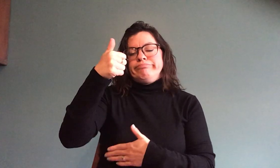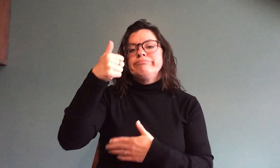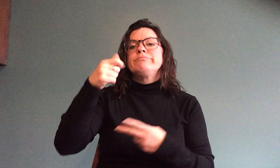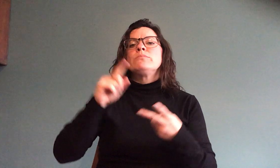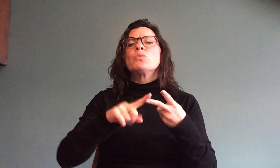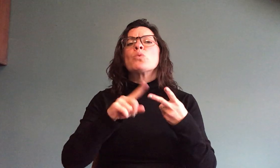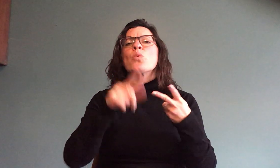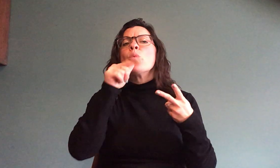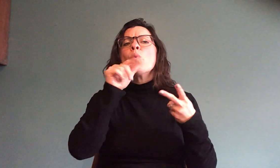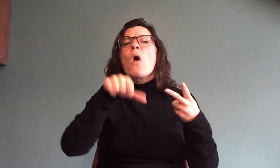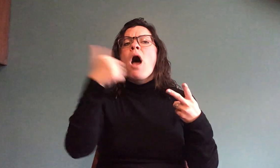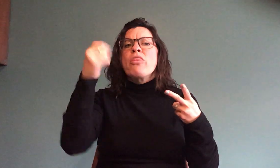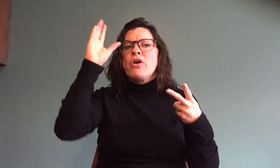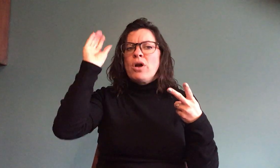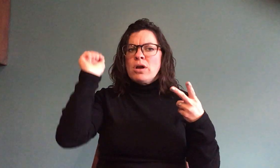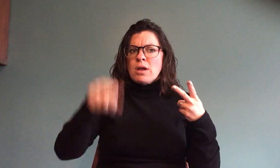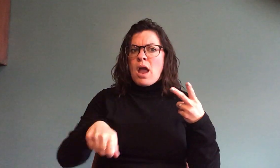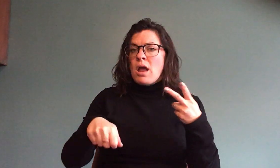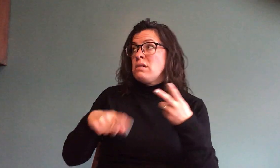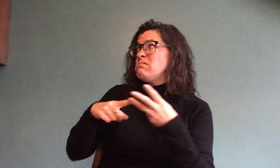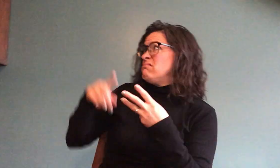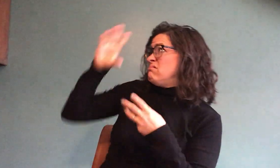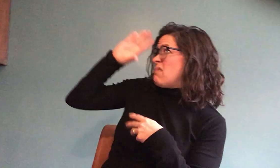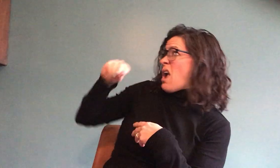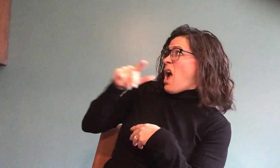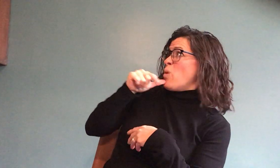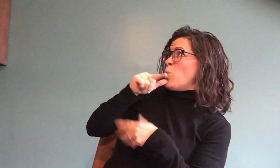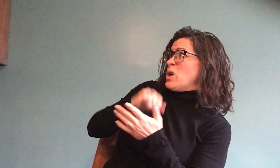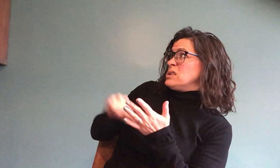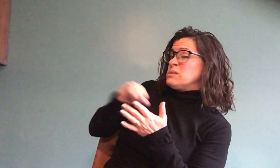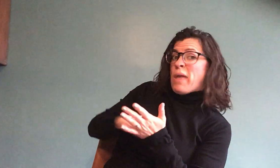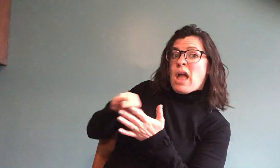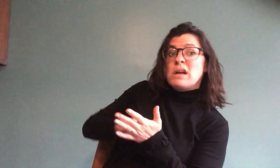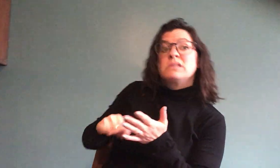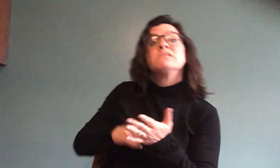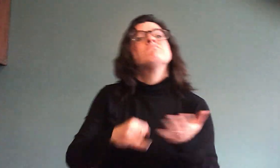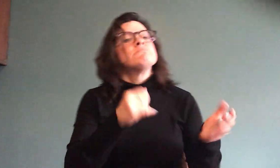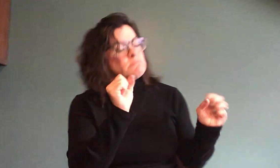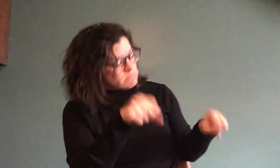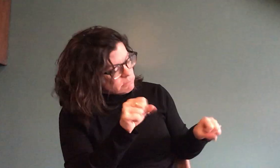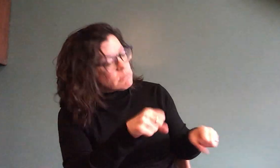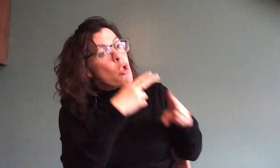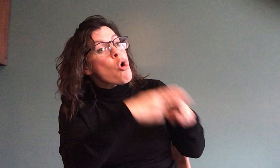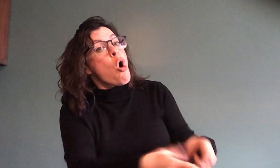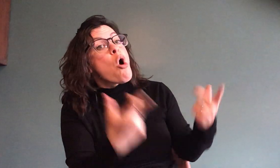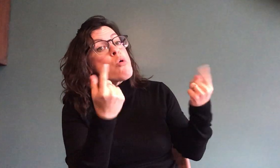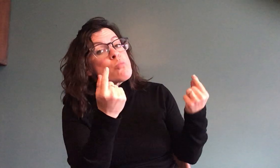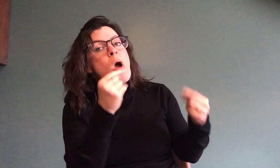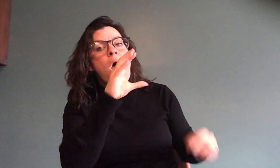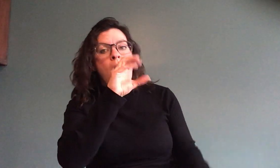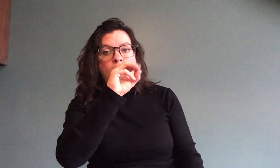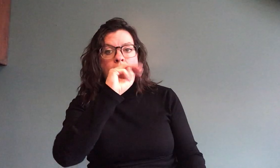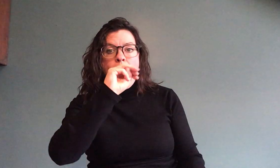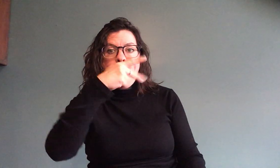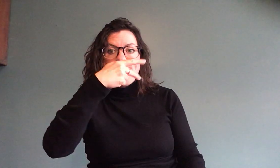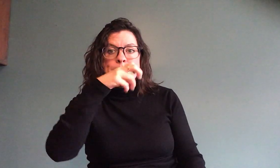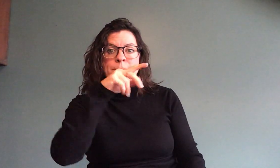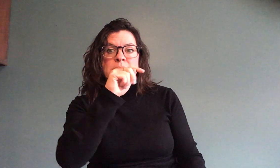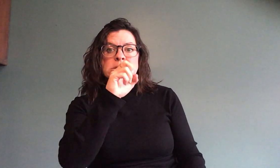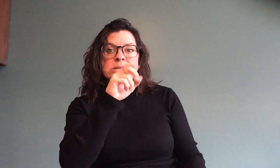So the competent person would be the guy that would put this on. Now, if we go up here, all right, real quick, green tag, meets